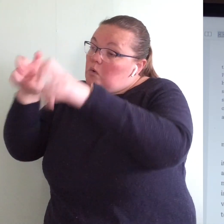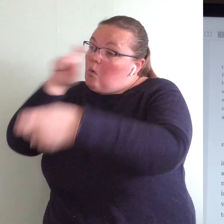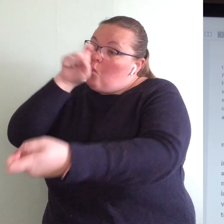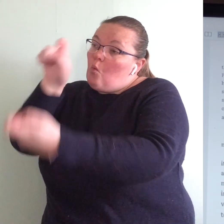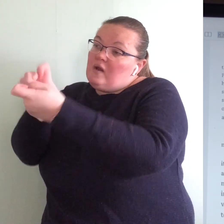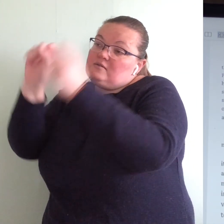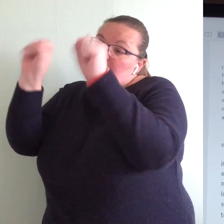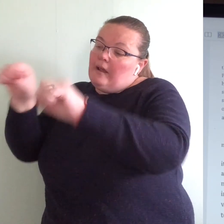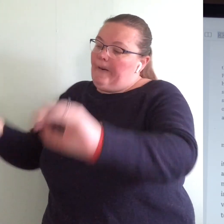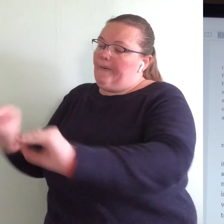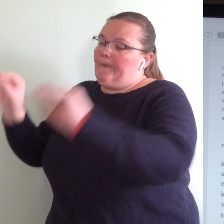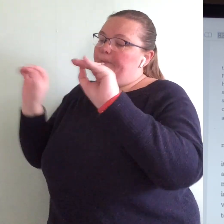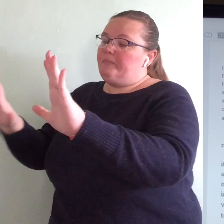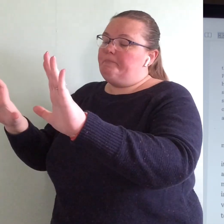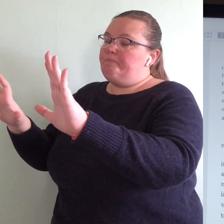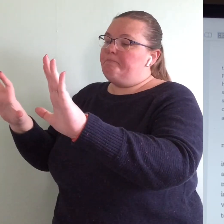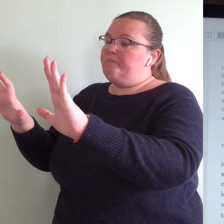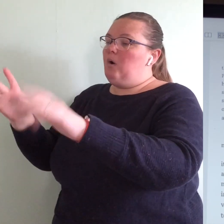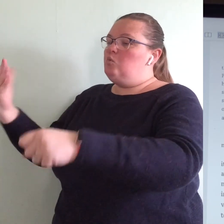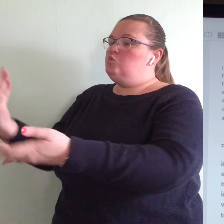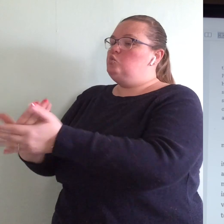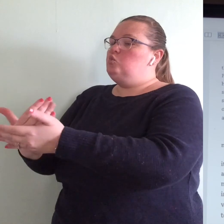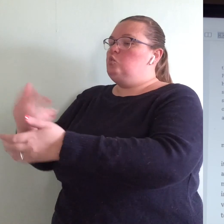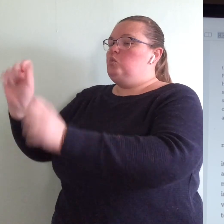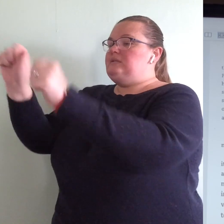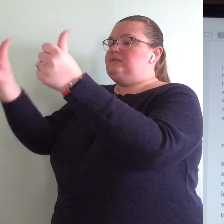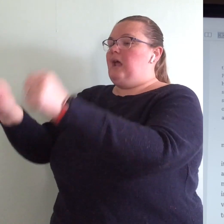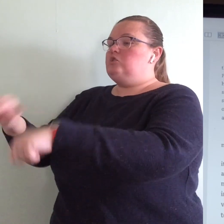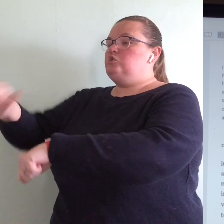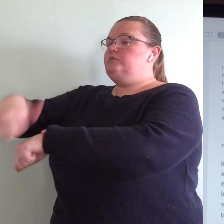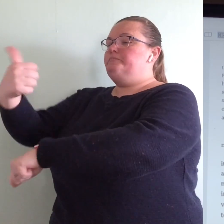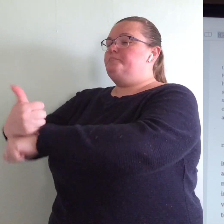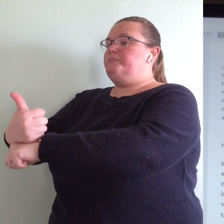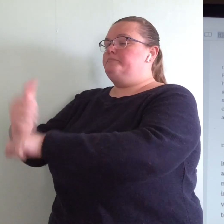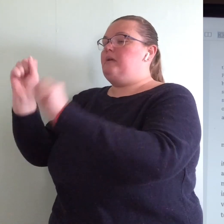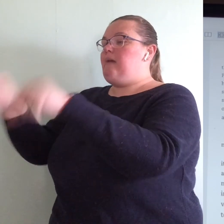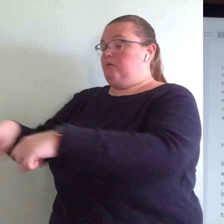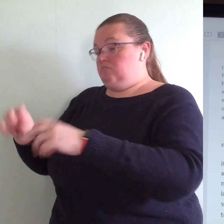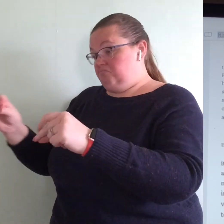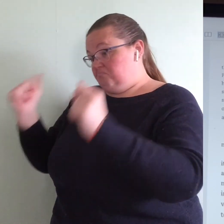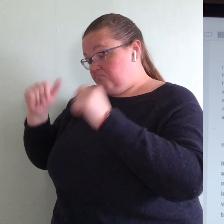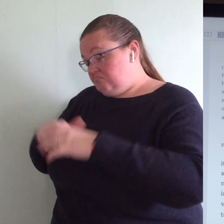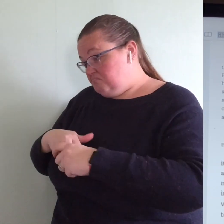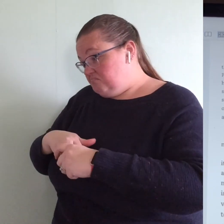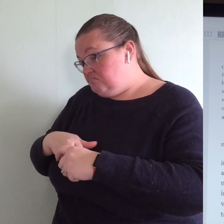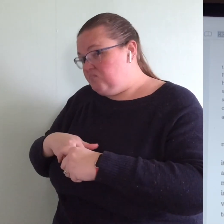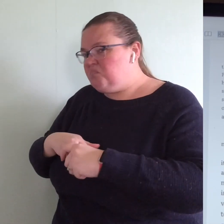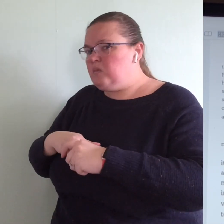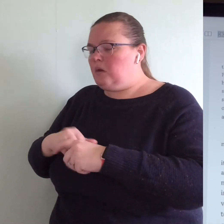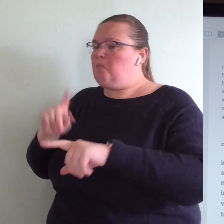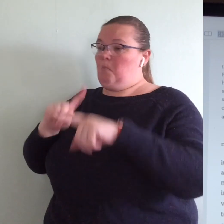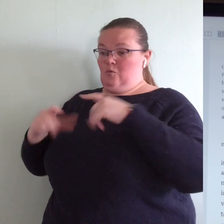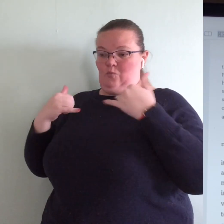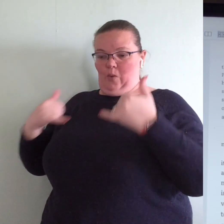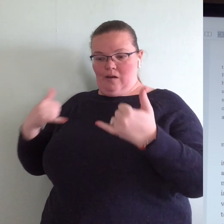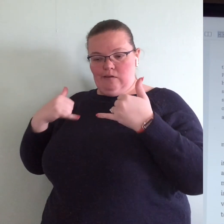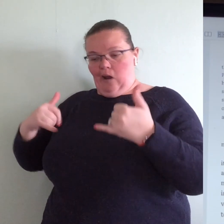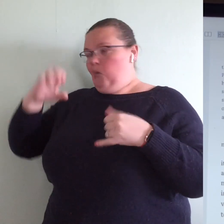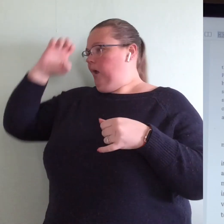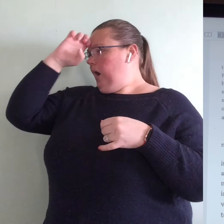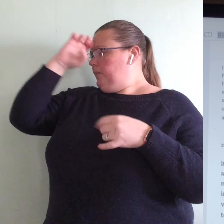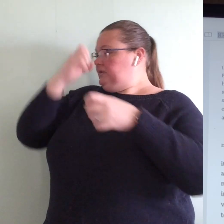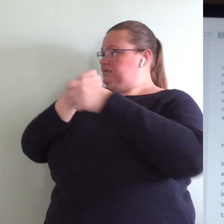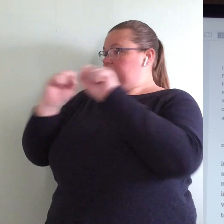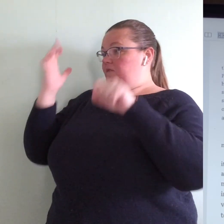be done, and there'd be 4 new statues in her collection before you'd had time to speak. But she'll keep him alive